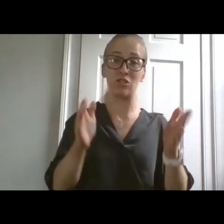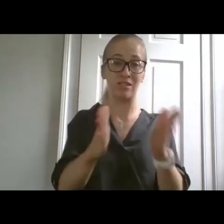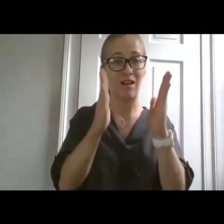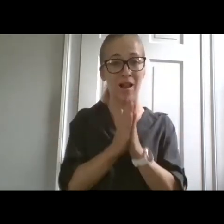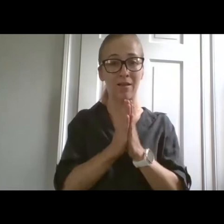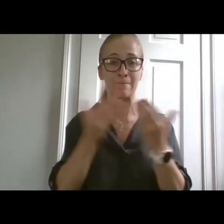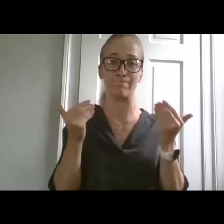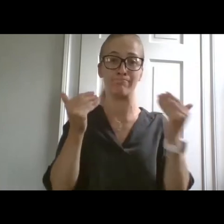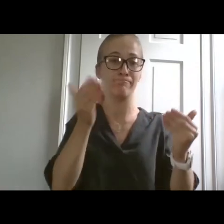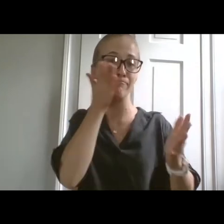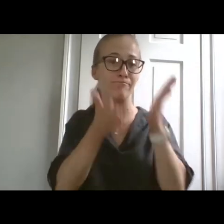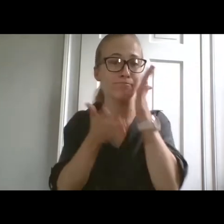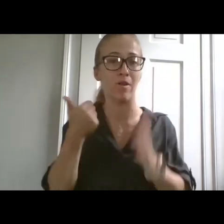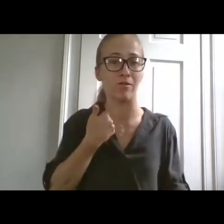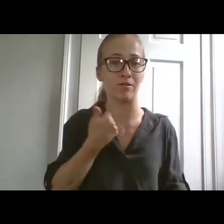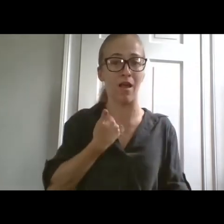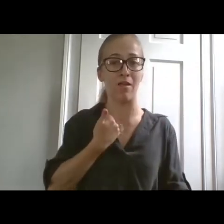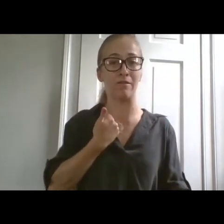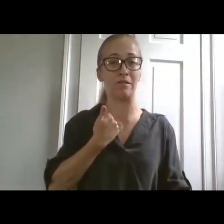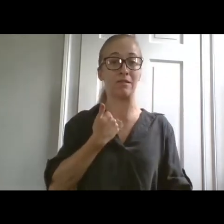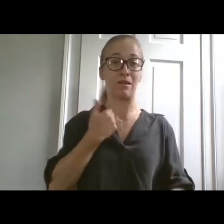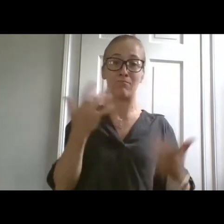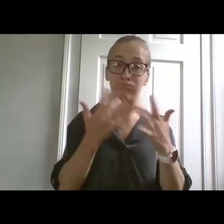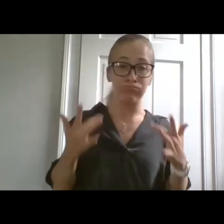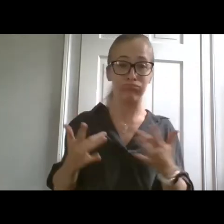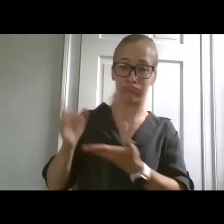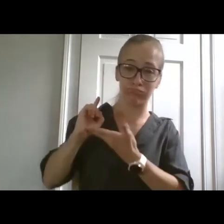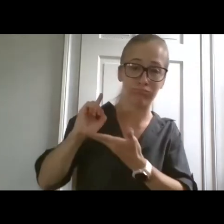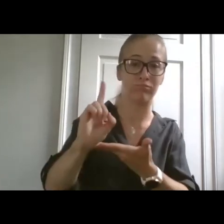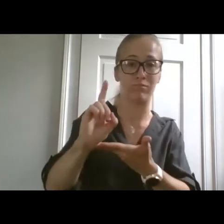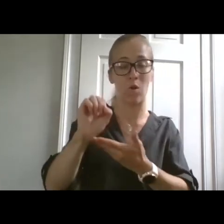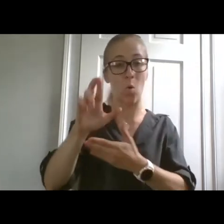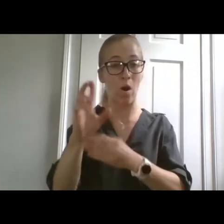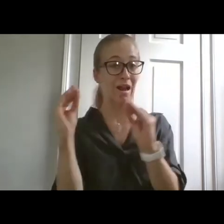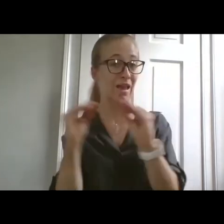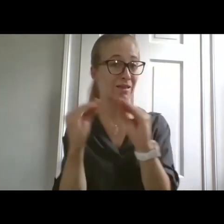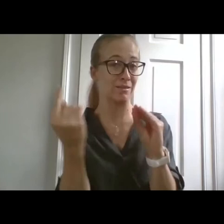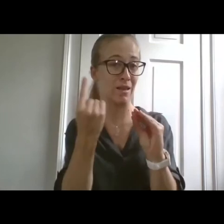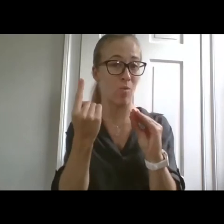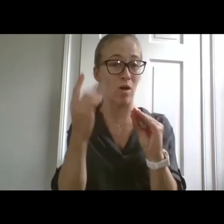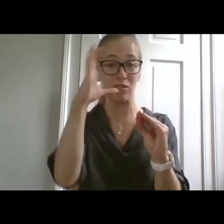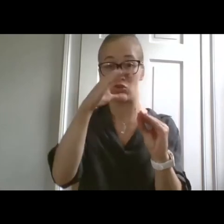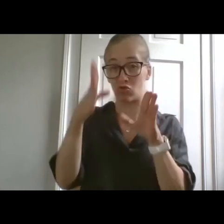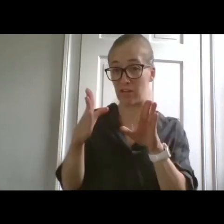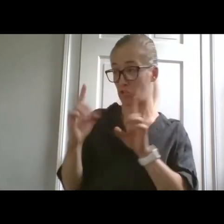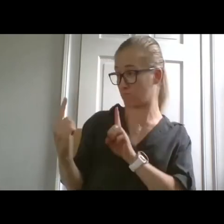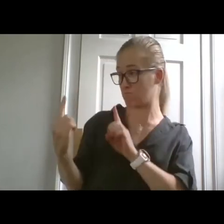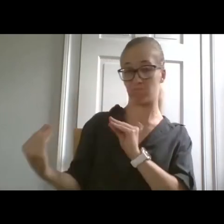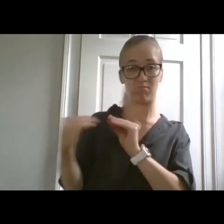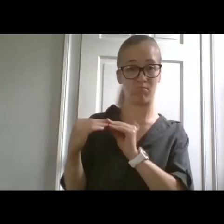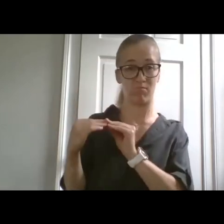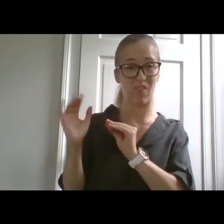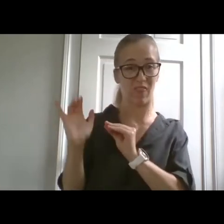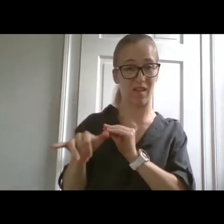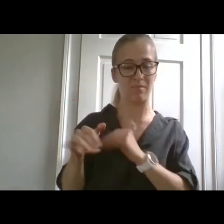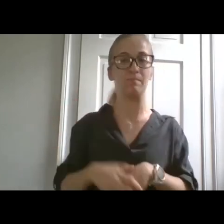embarrass ourselves, to bare ourselves in public, such as kissing someone, even the stranger next to us.